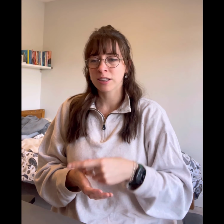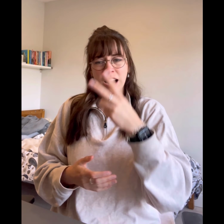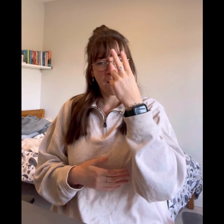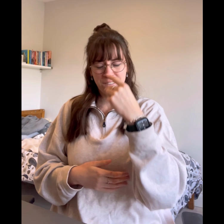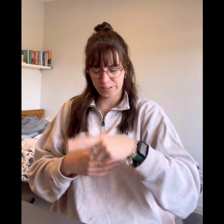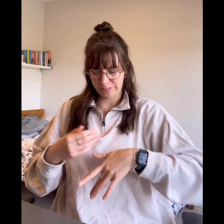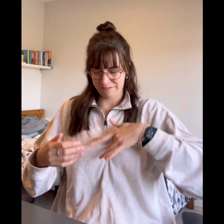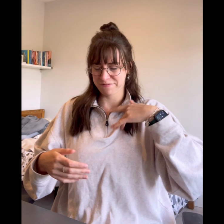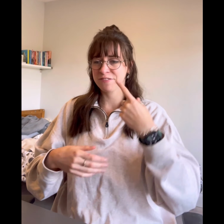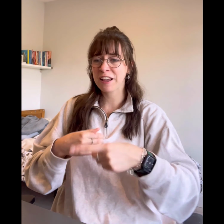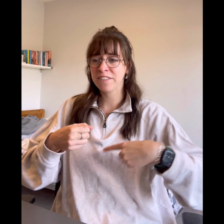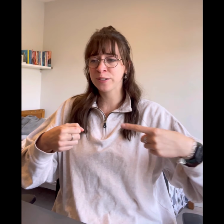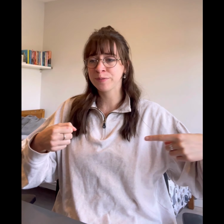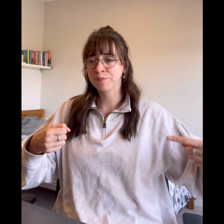So when the night feels like forever,